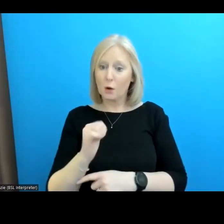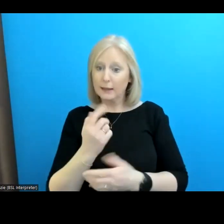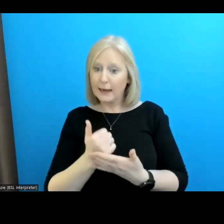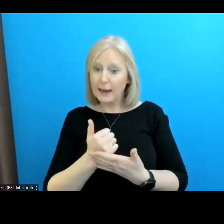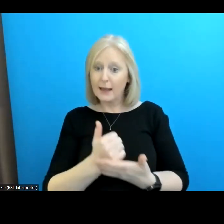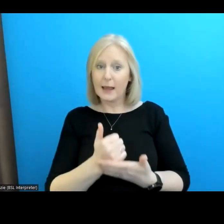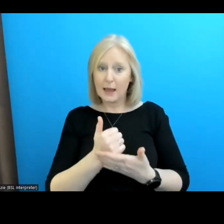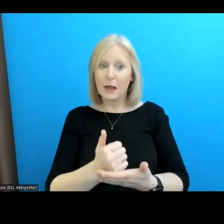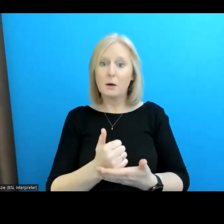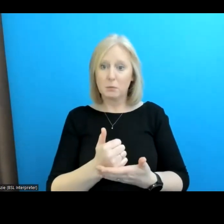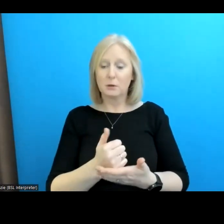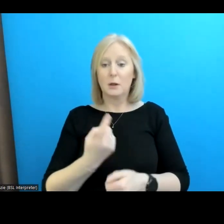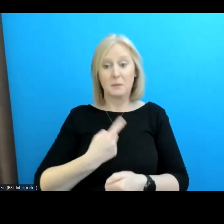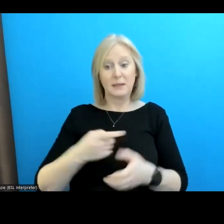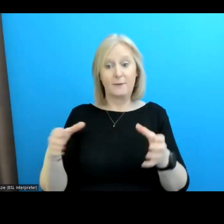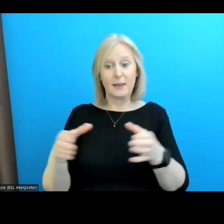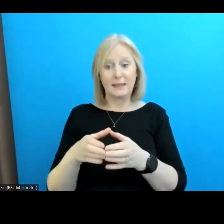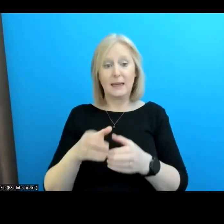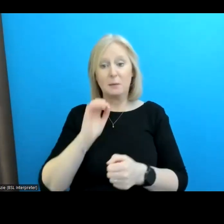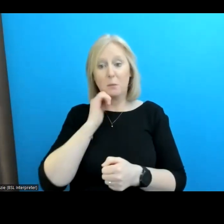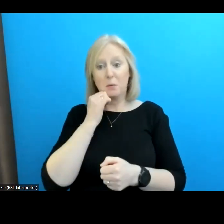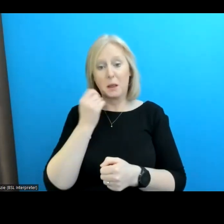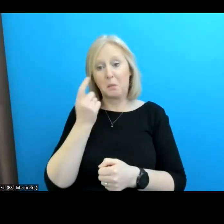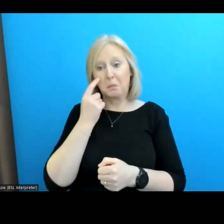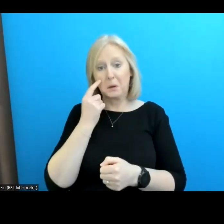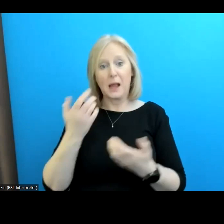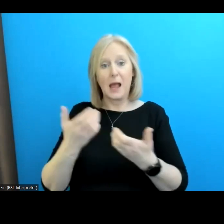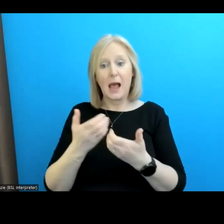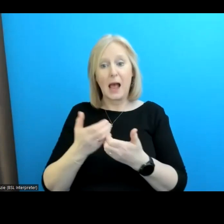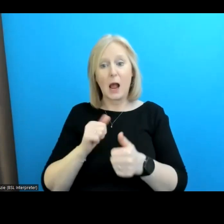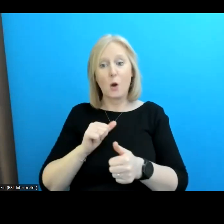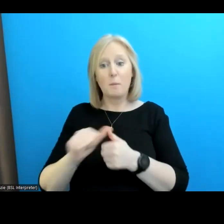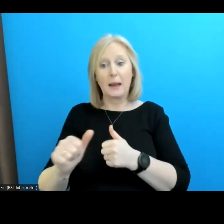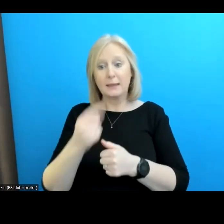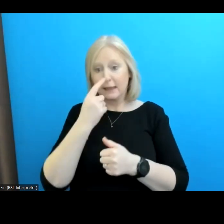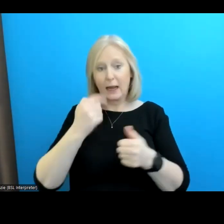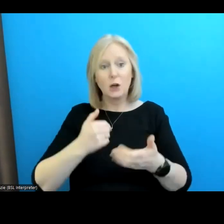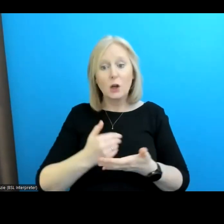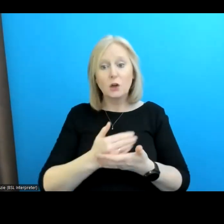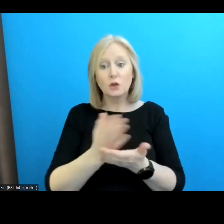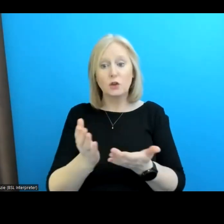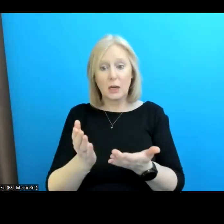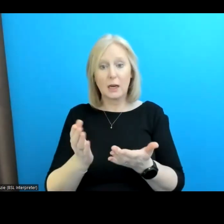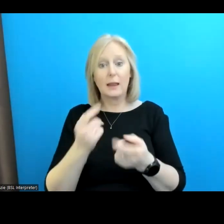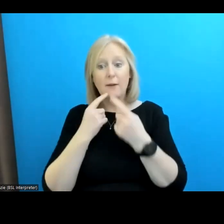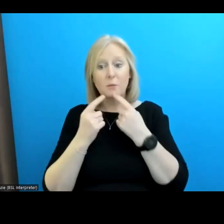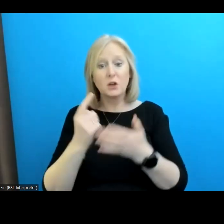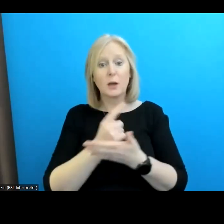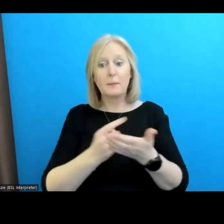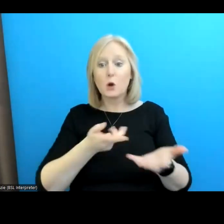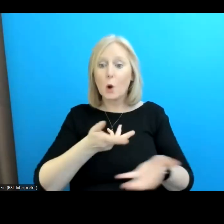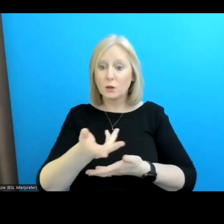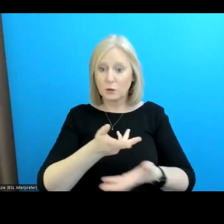And myself and the team will certainly be going away and looking at how best we can share the news about consultations